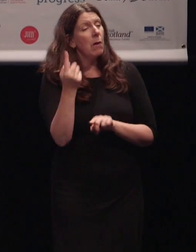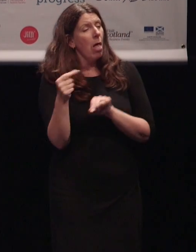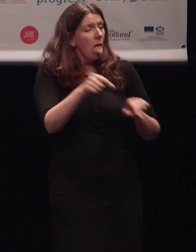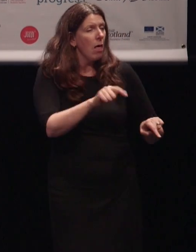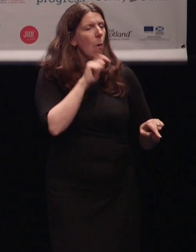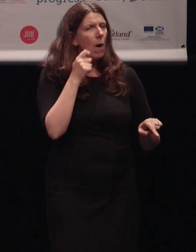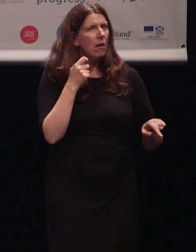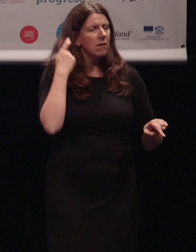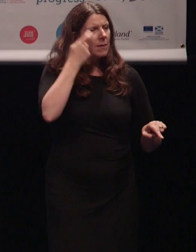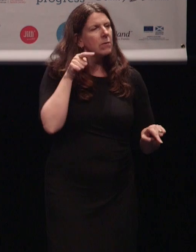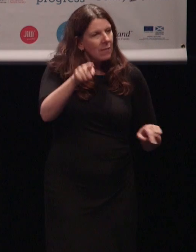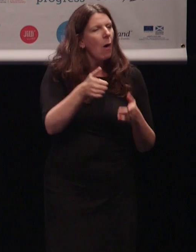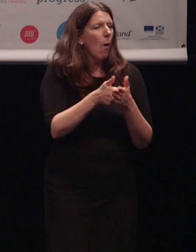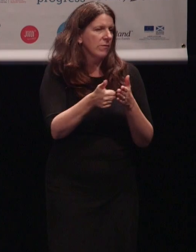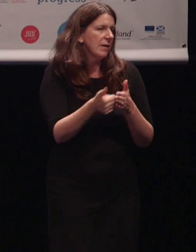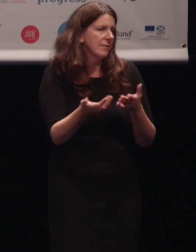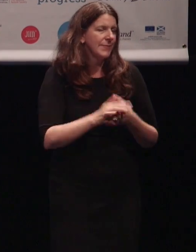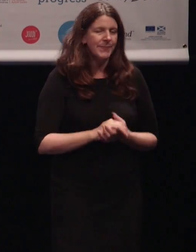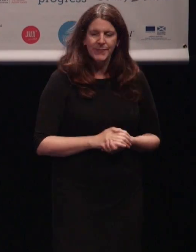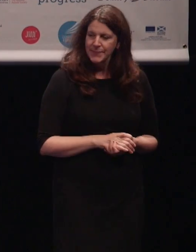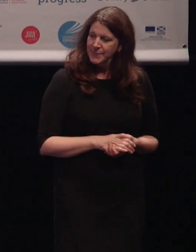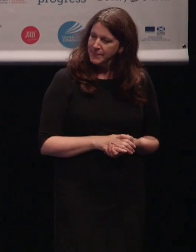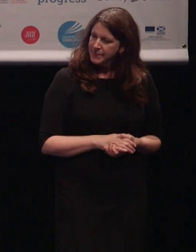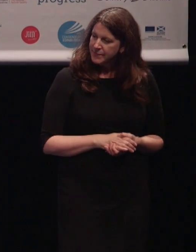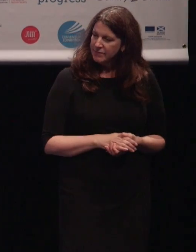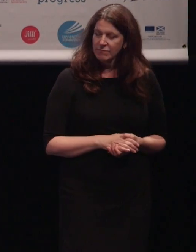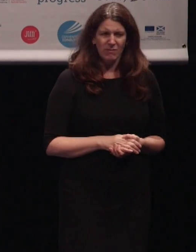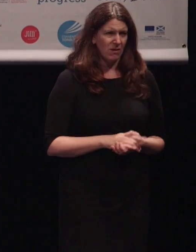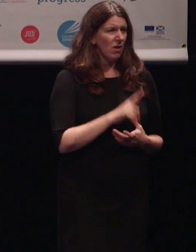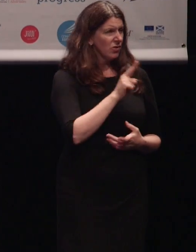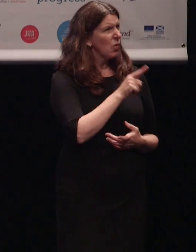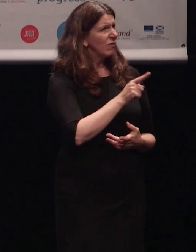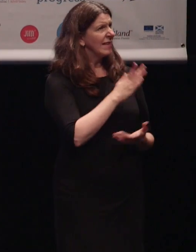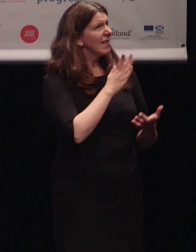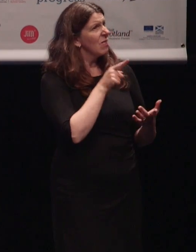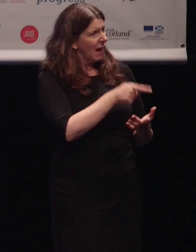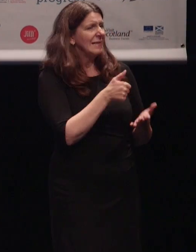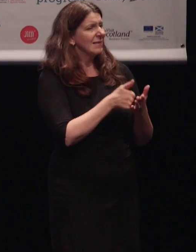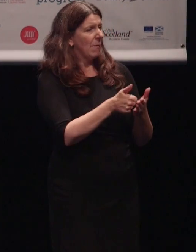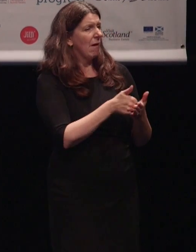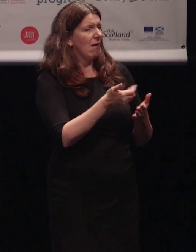do people with autism. So yeah, nothing strange about that.